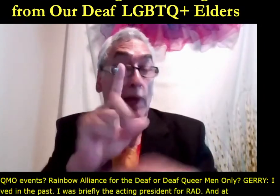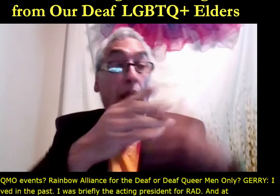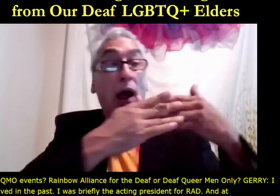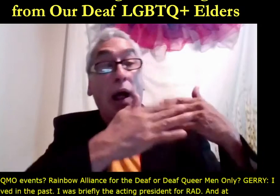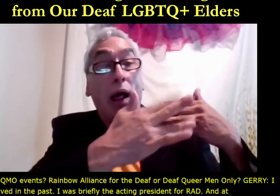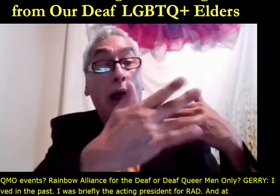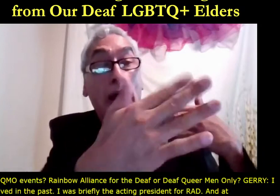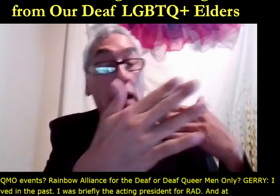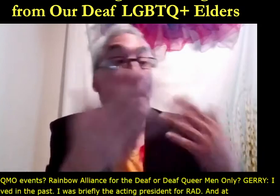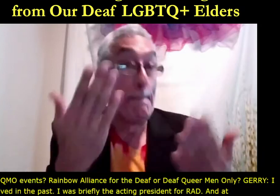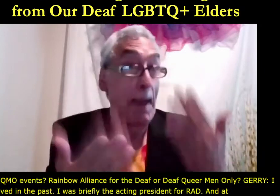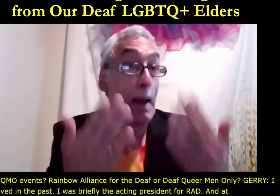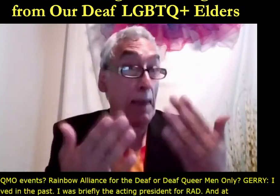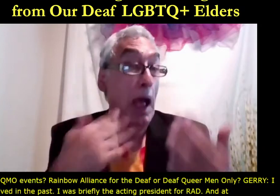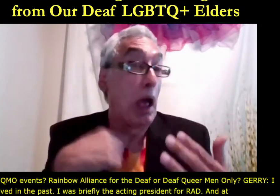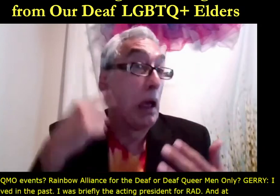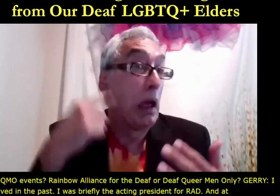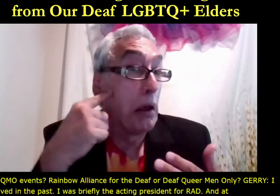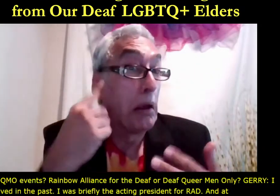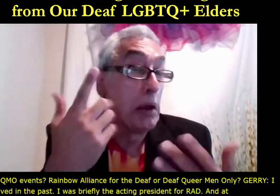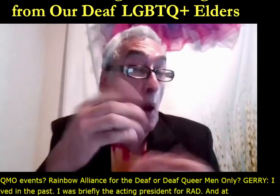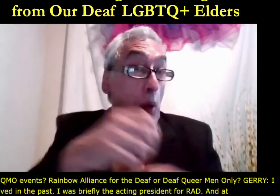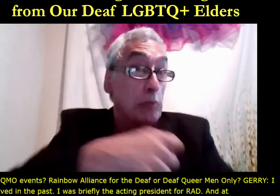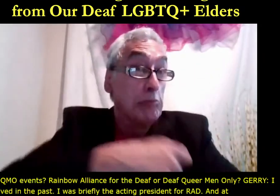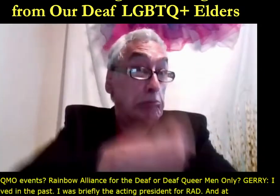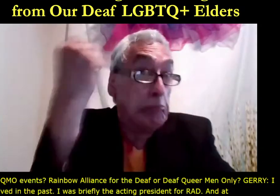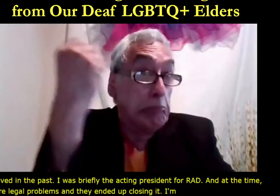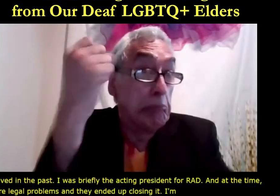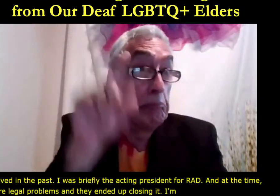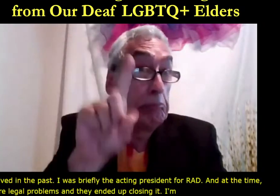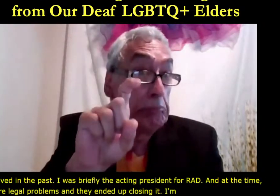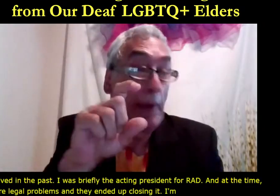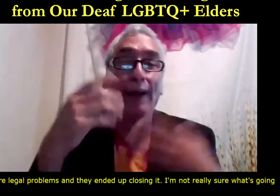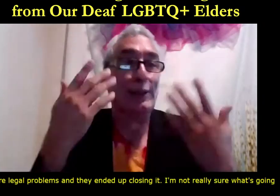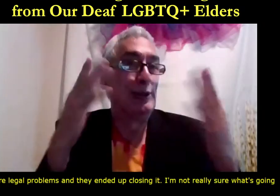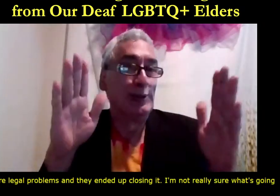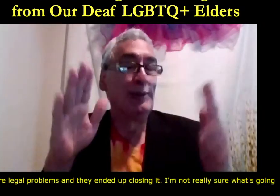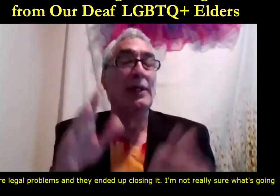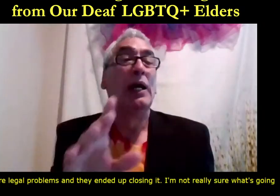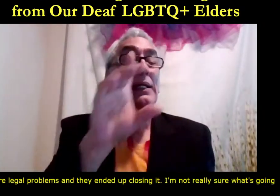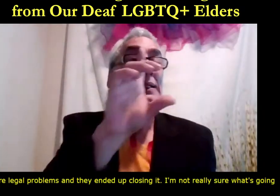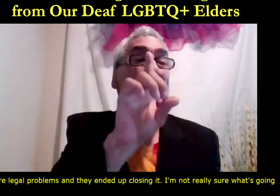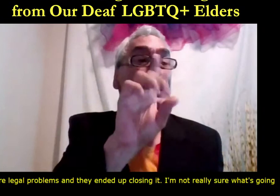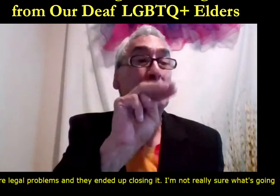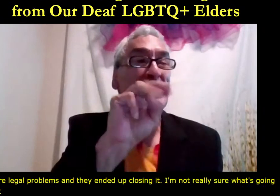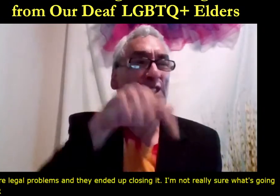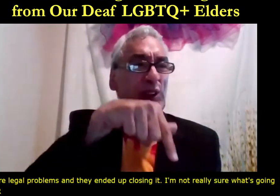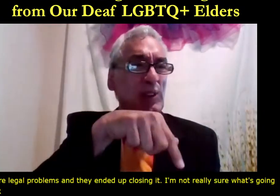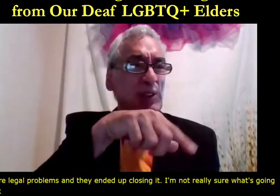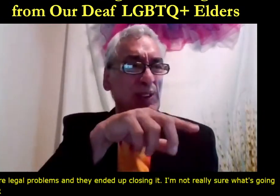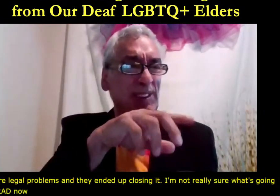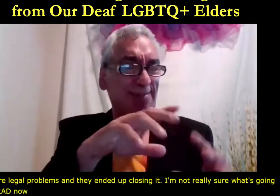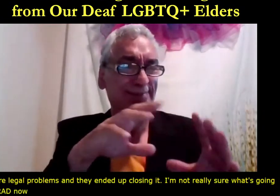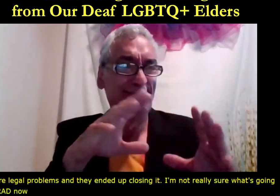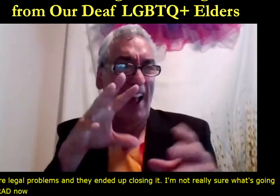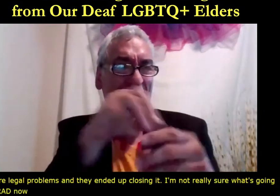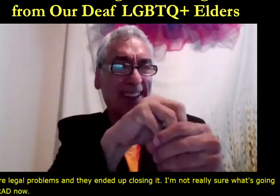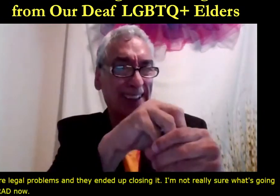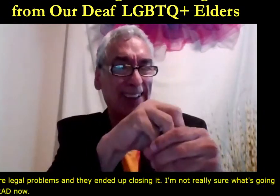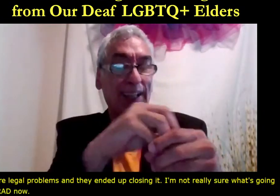rad now uh perhaps it will be resurrected but i'm not really sure in terms of dqmo